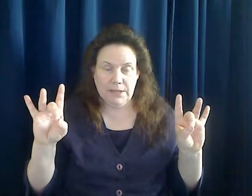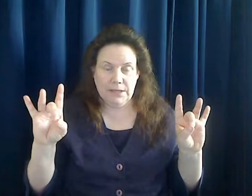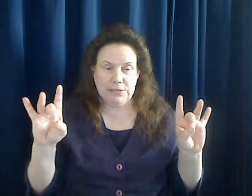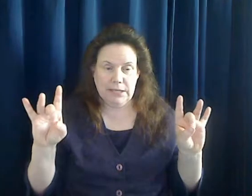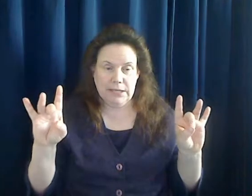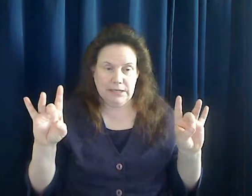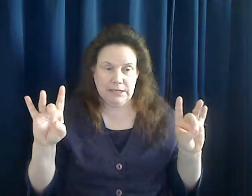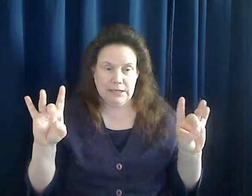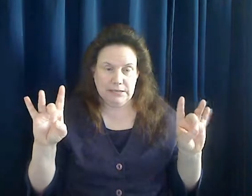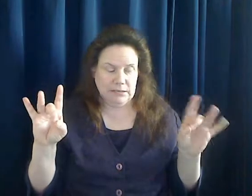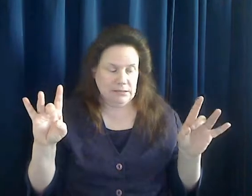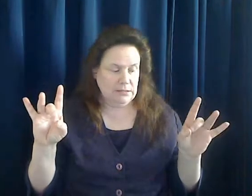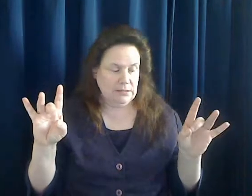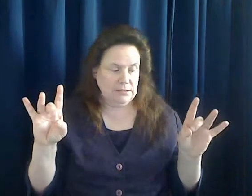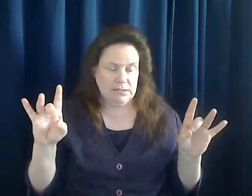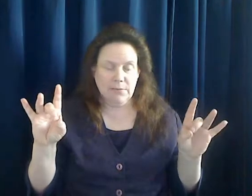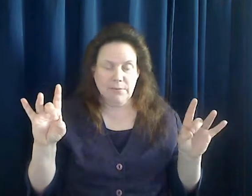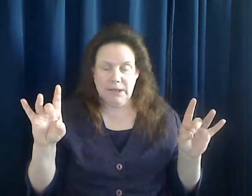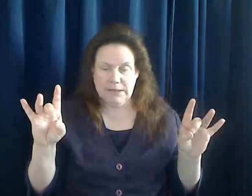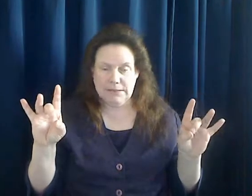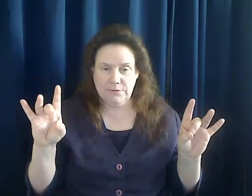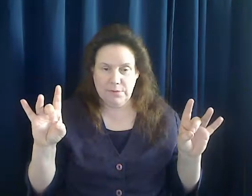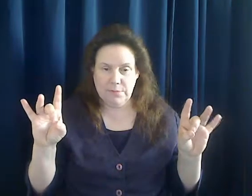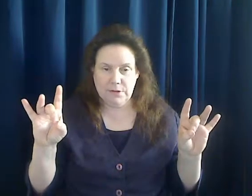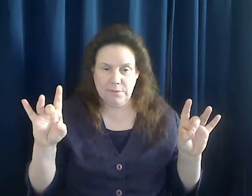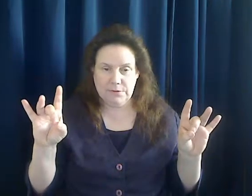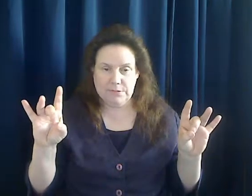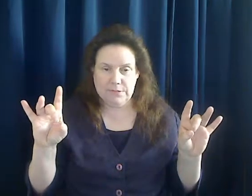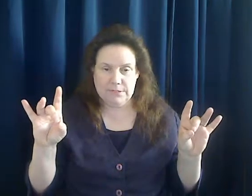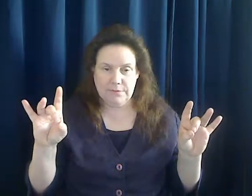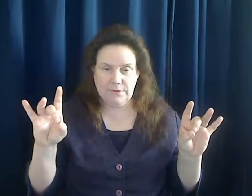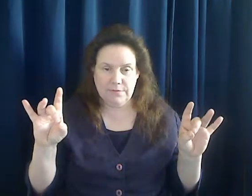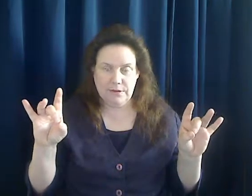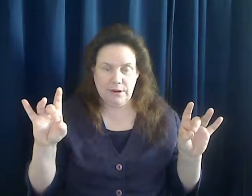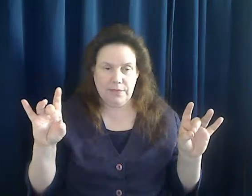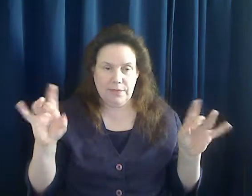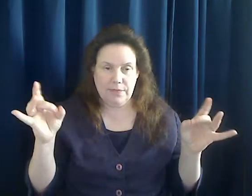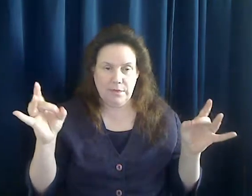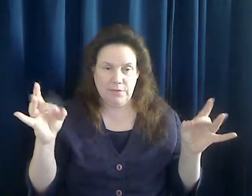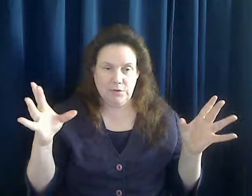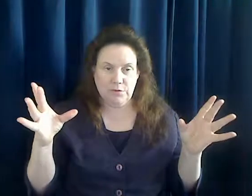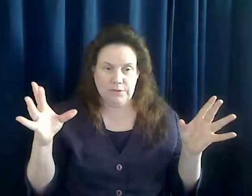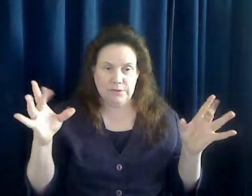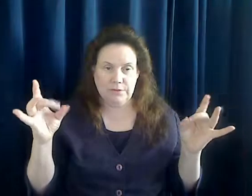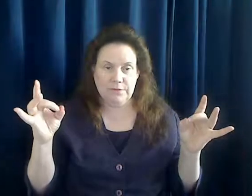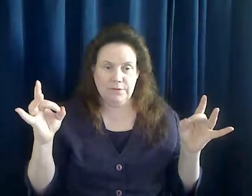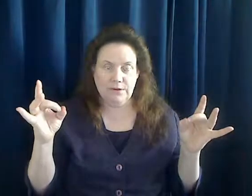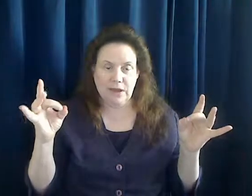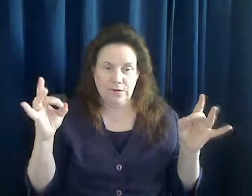you take, it's a number 8, if you remember numbers, it's the middle finger and the thumb, and you flick the middle finger out.